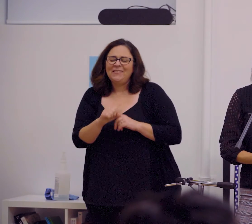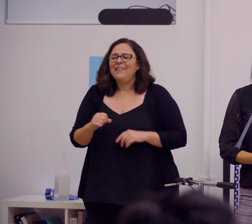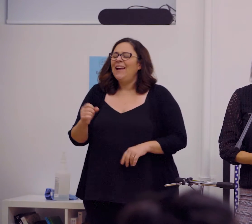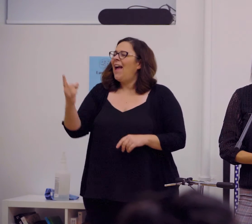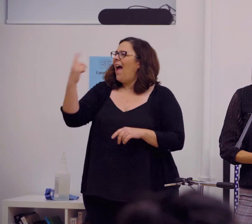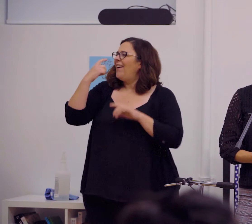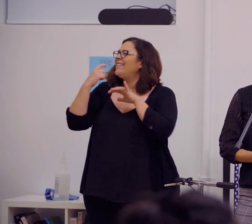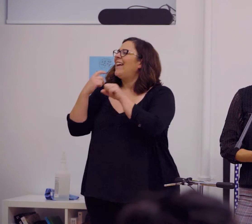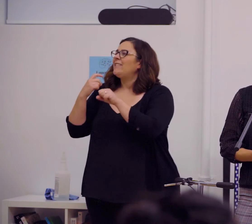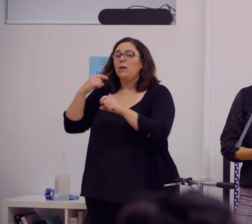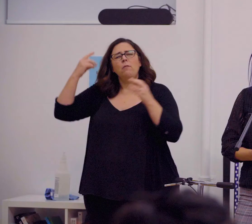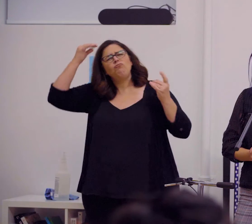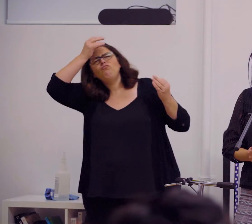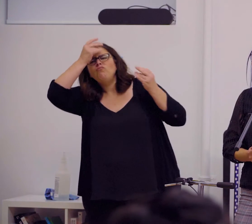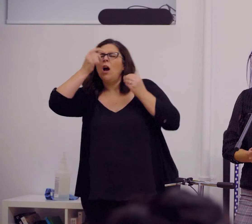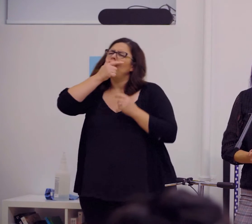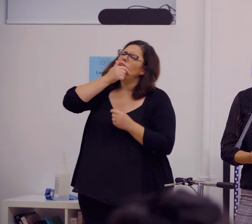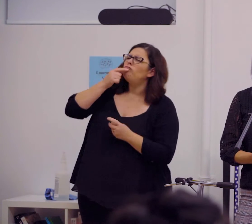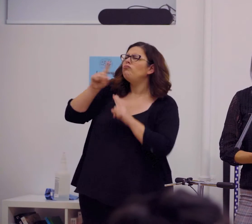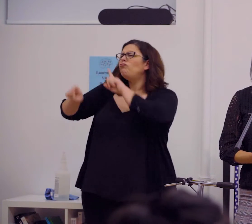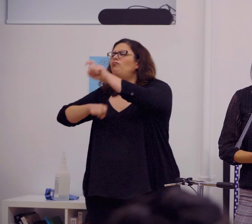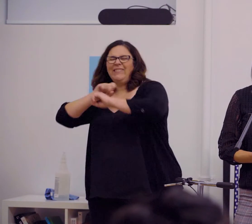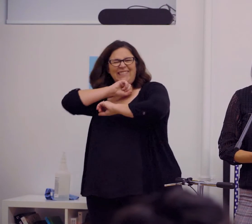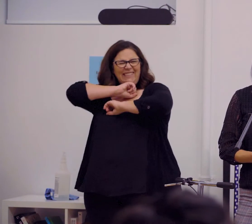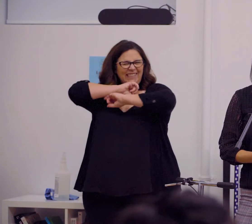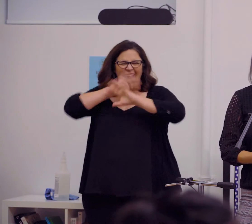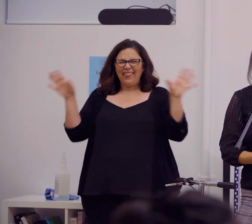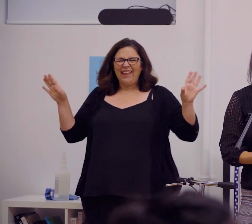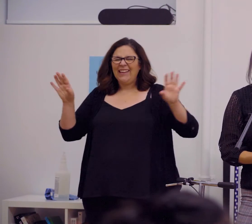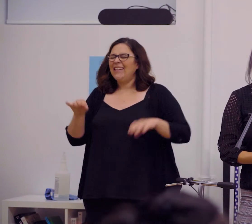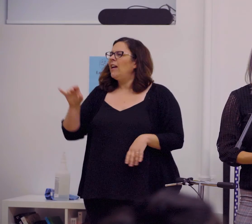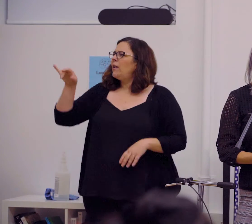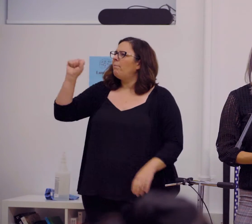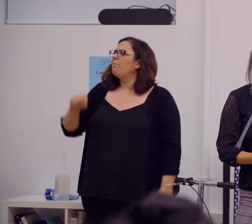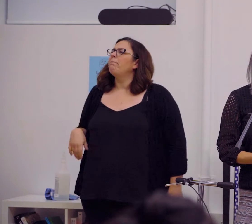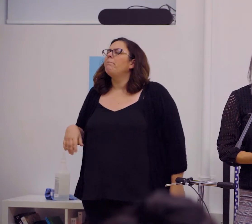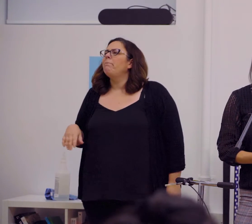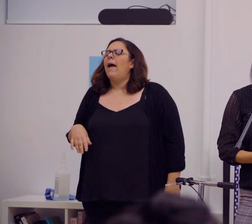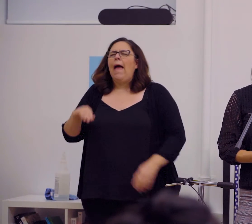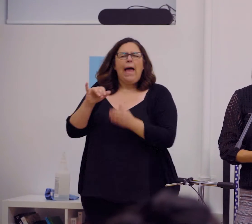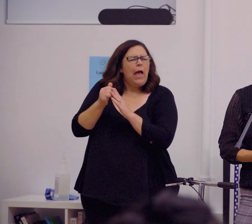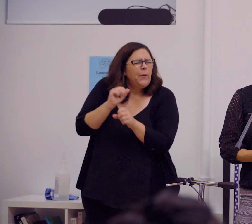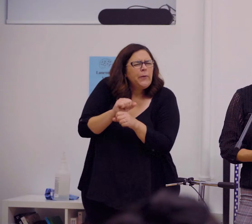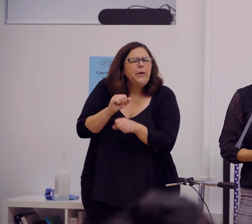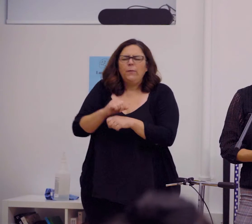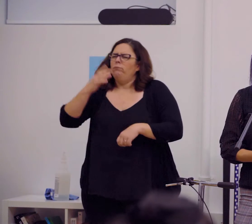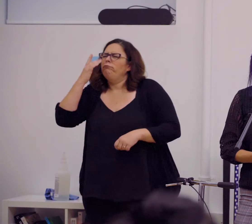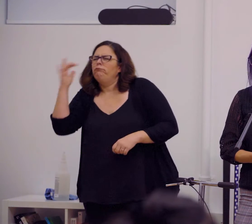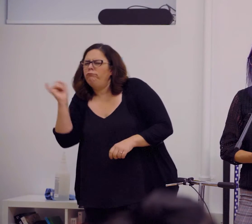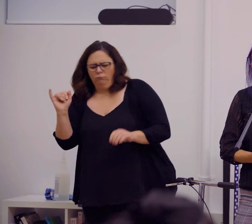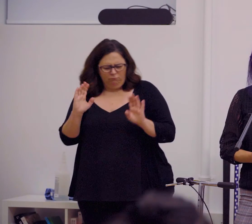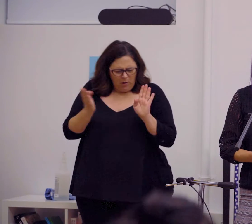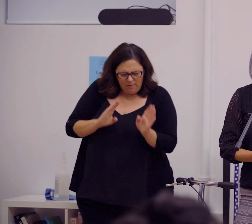was a quick yes, not a lot of thought or questioning went into it. I didn't ask for any additional information about how it works or how